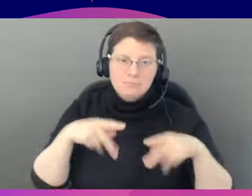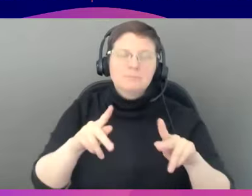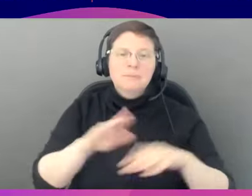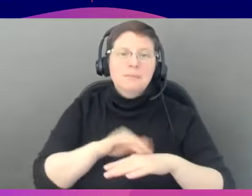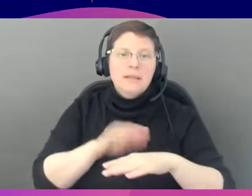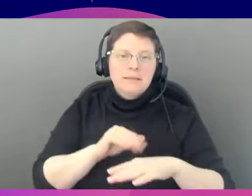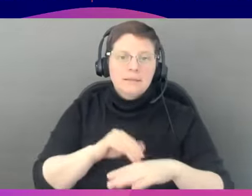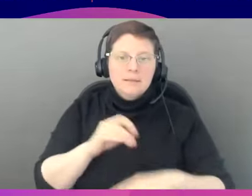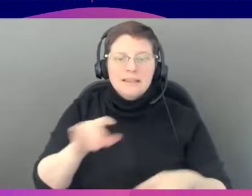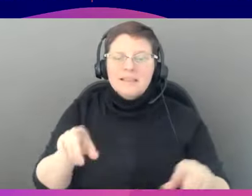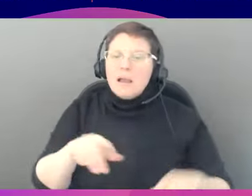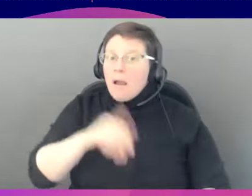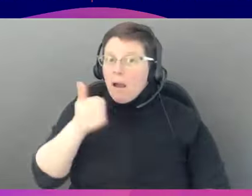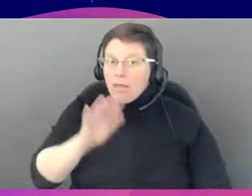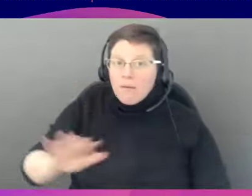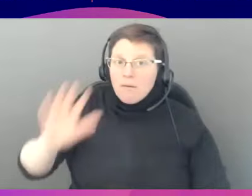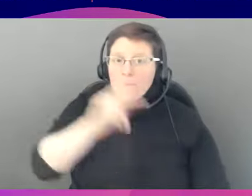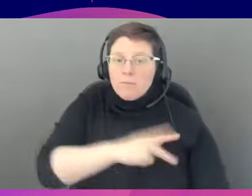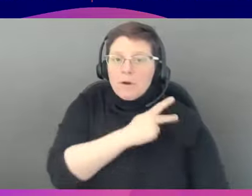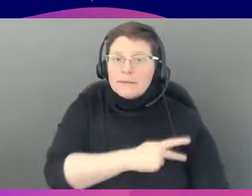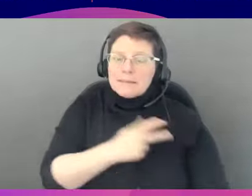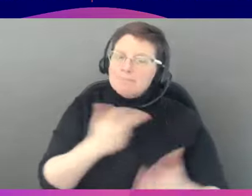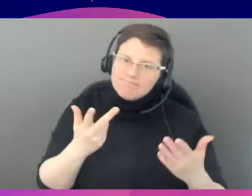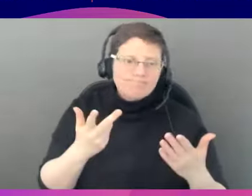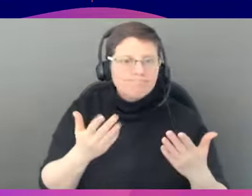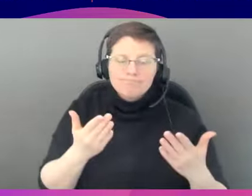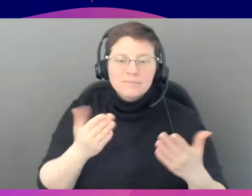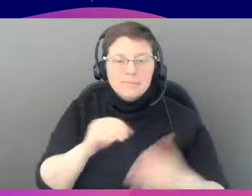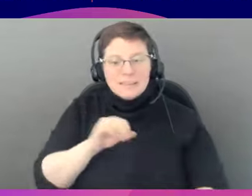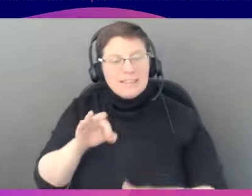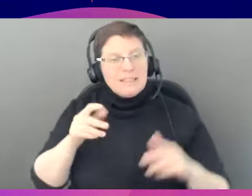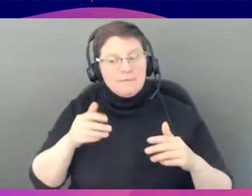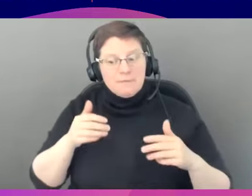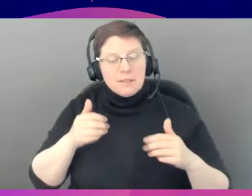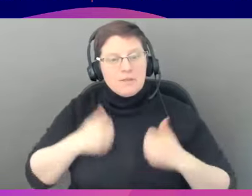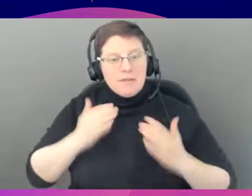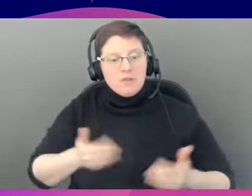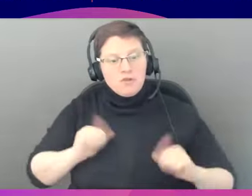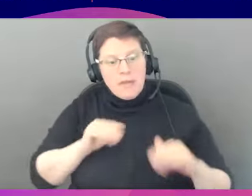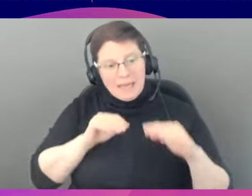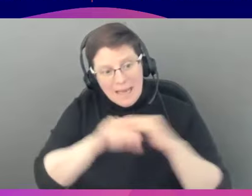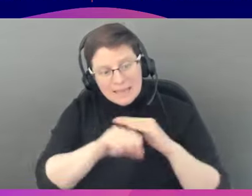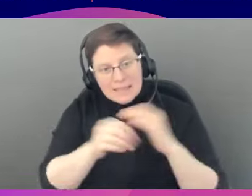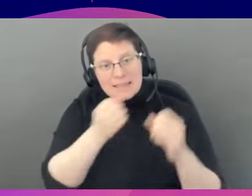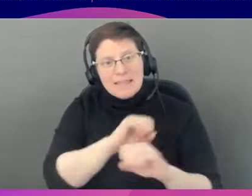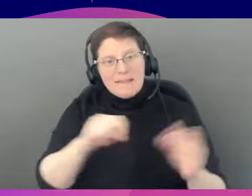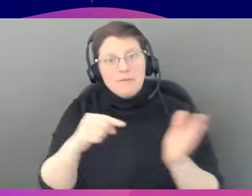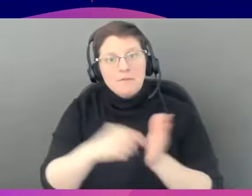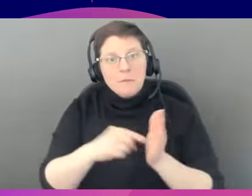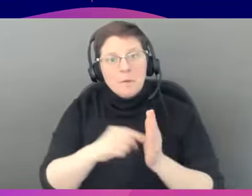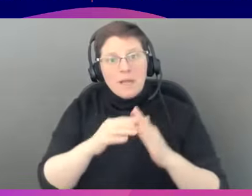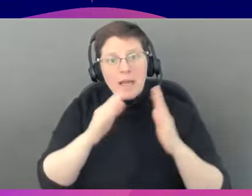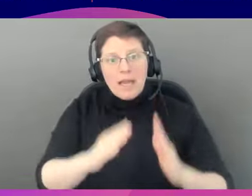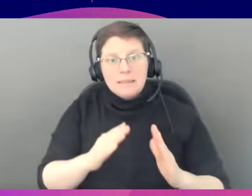and territories. And even when survivors do attempt to access safe, affordable housing in Ontario, they may still experience discrimination